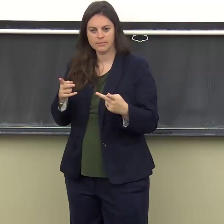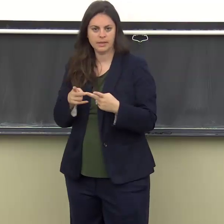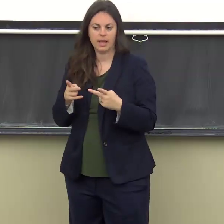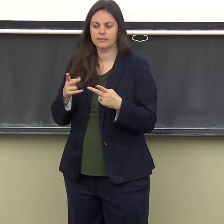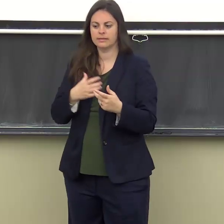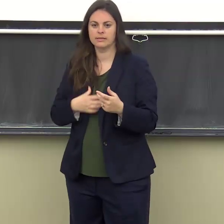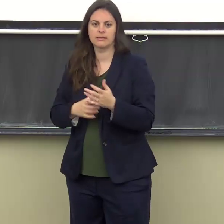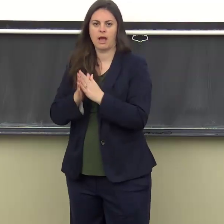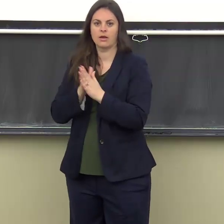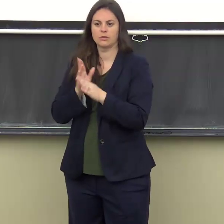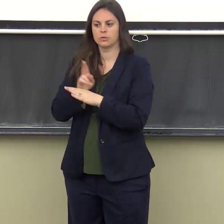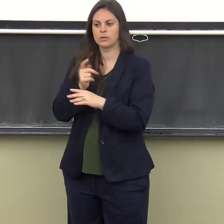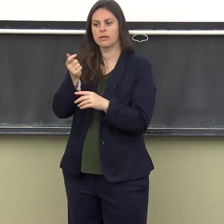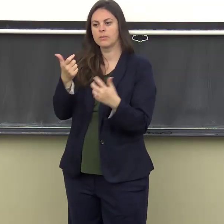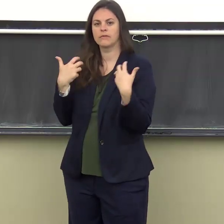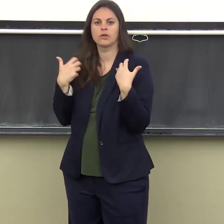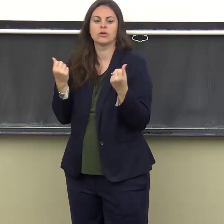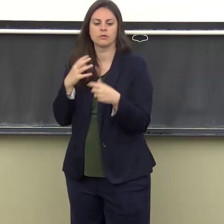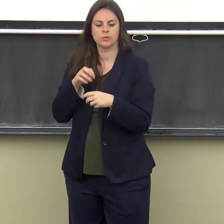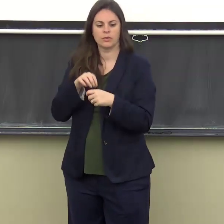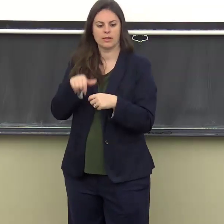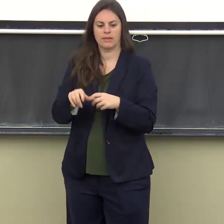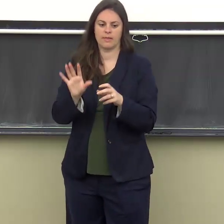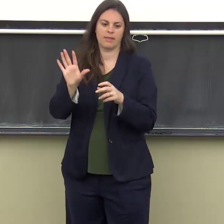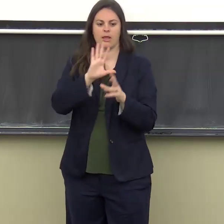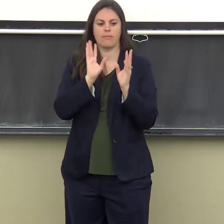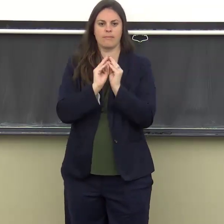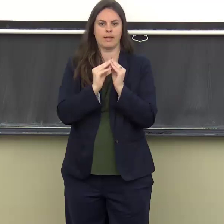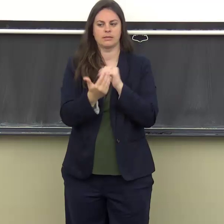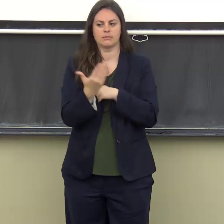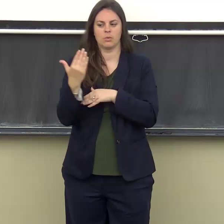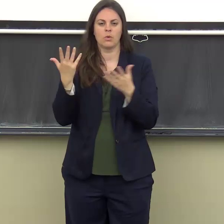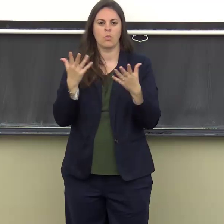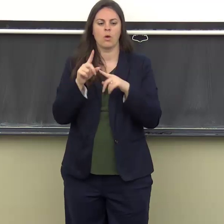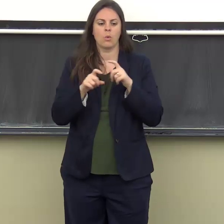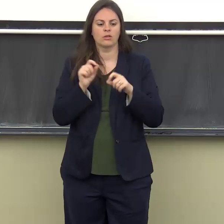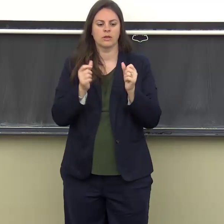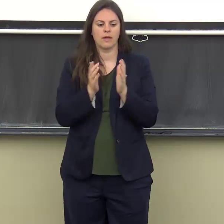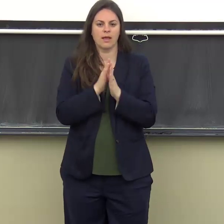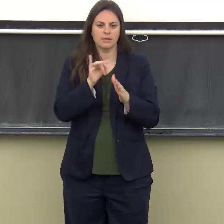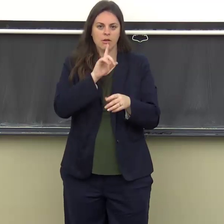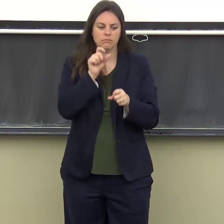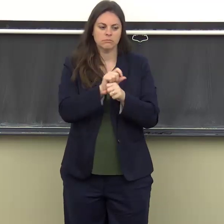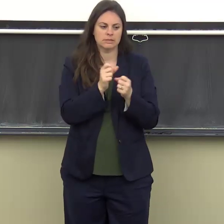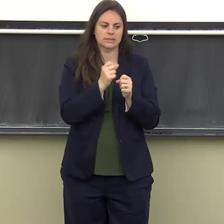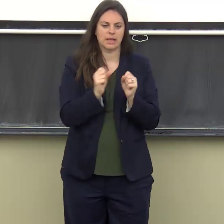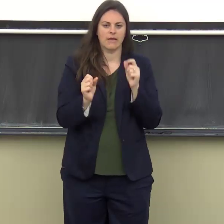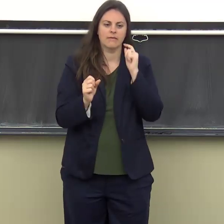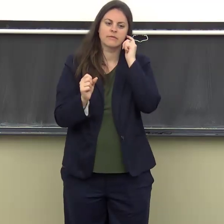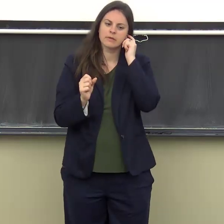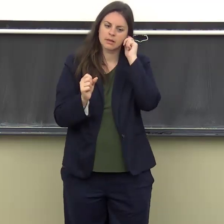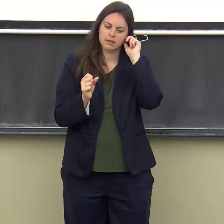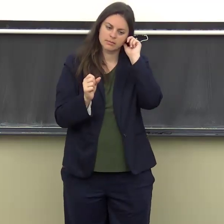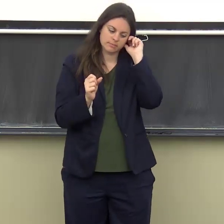courage in their meeting this morning, what questions could they ask that are pretty safe, if you will, that aren't going to like necessarily undo